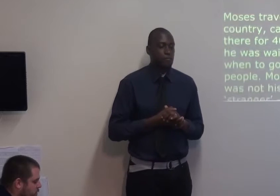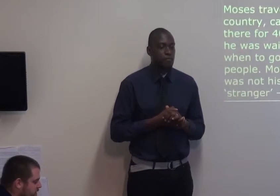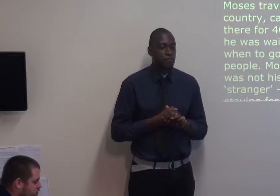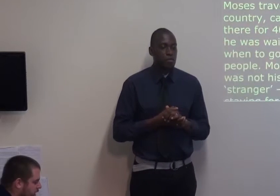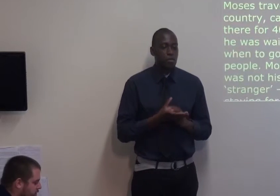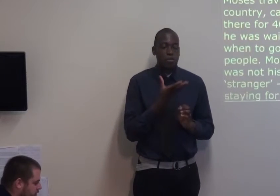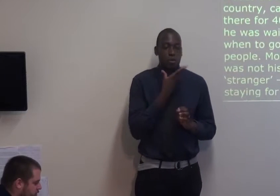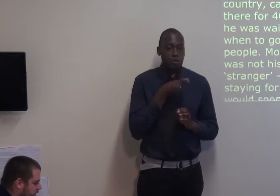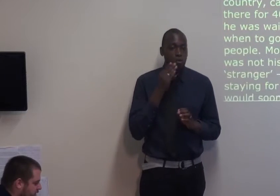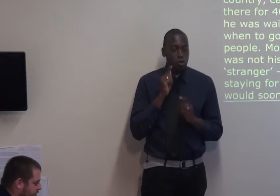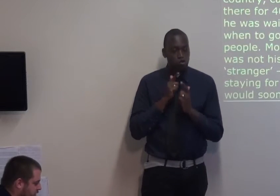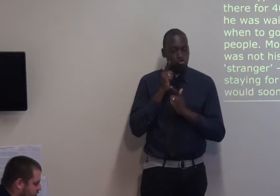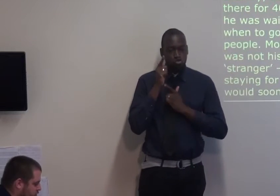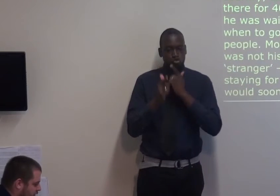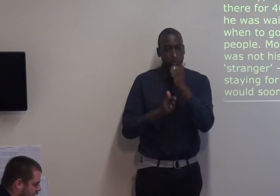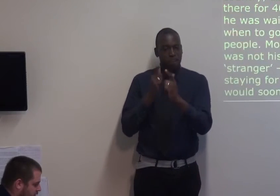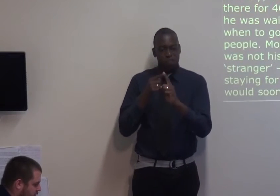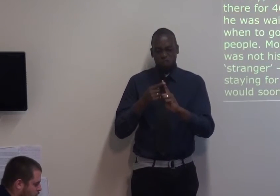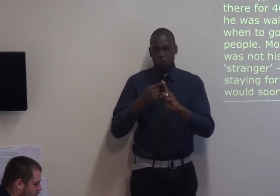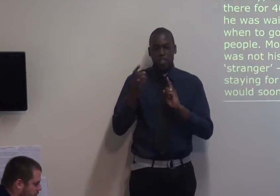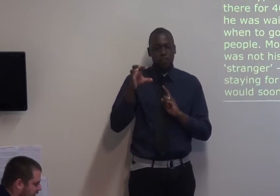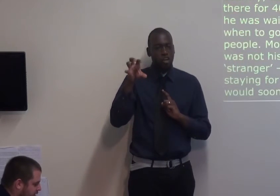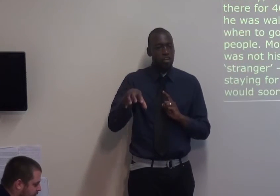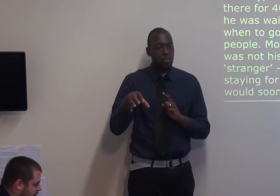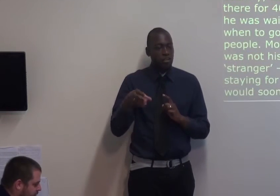Moses travelled to a different country called Midian.